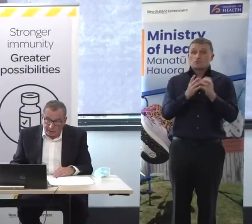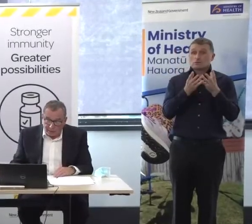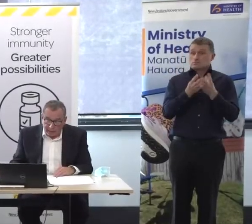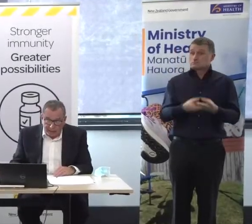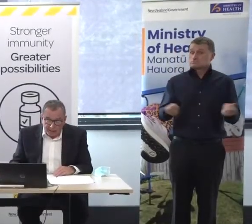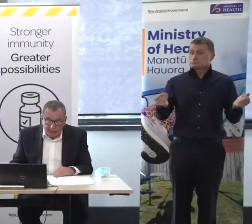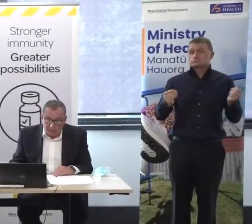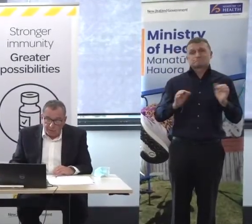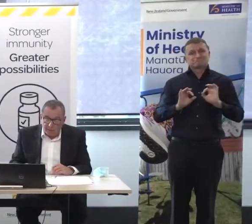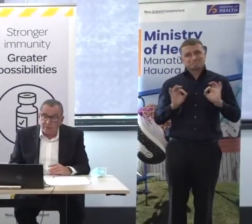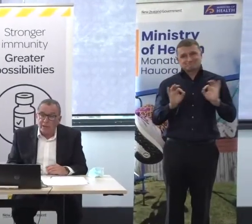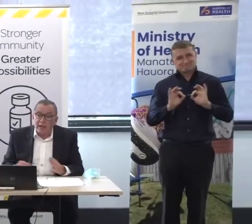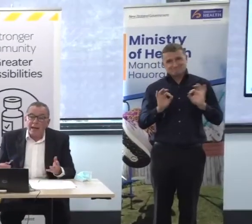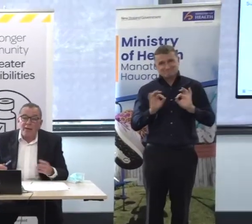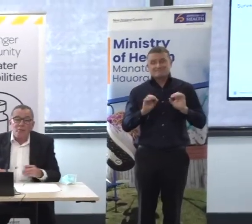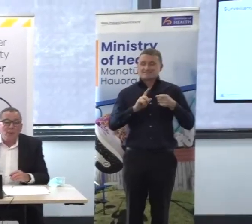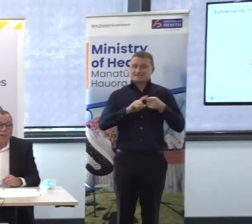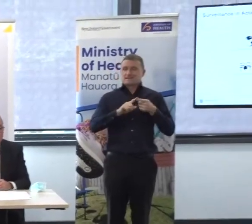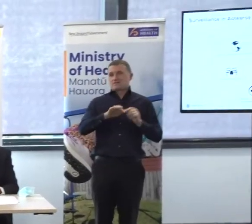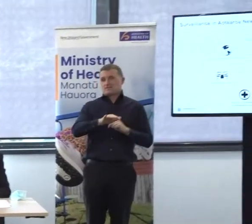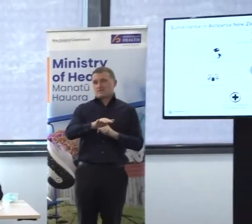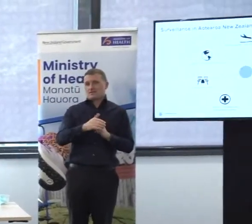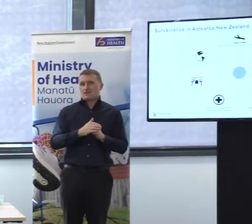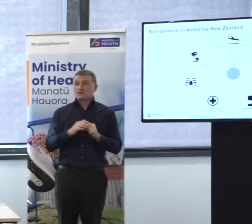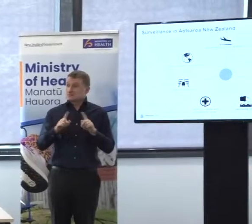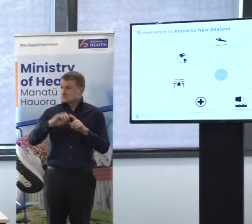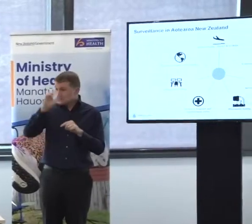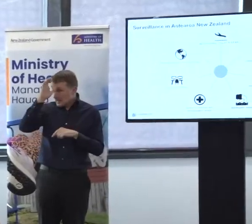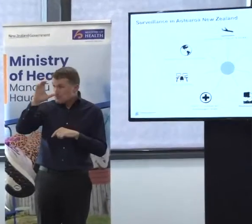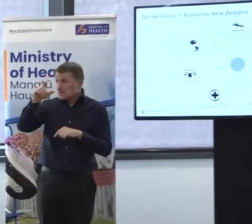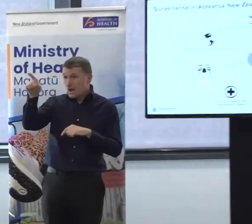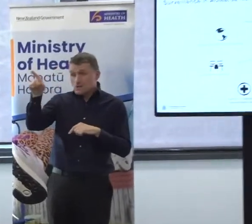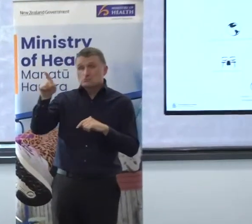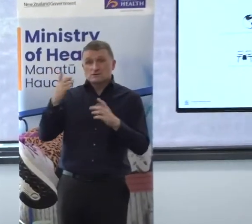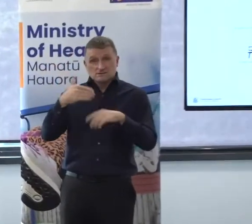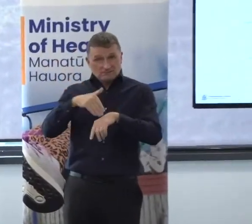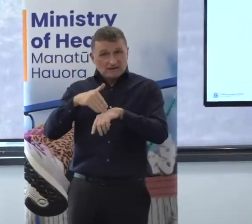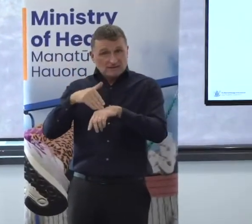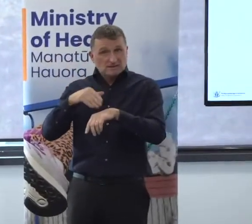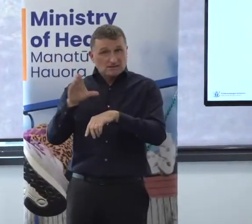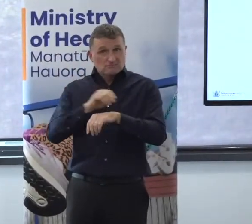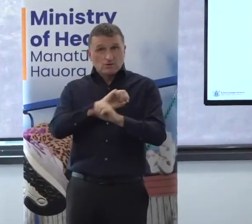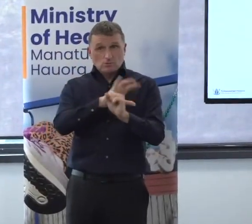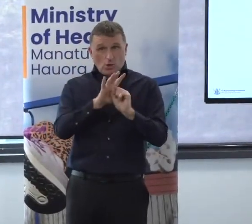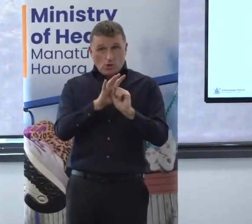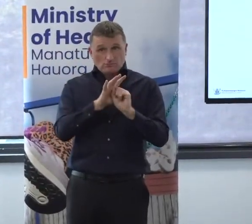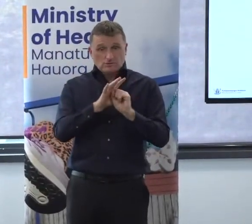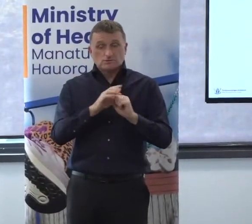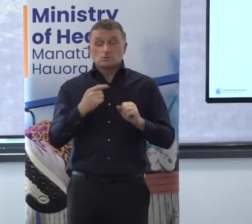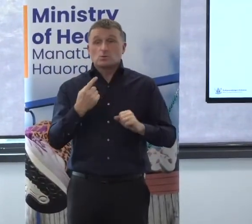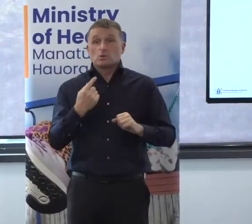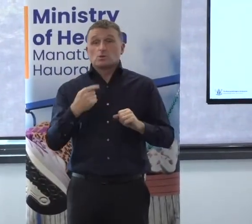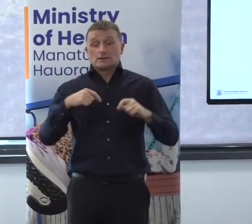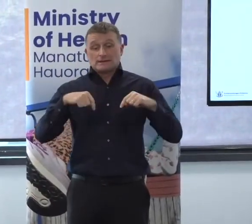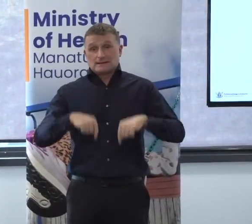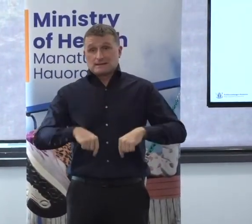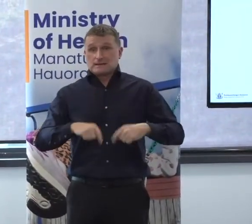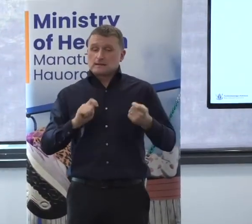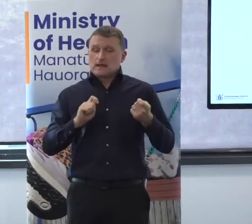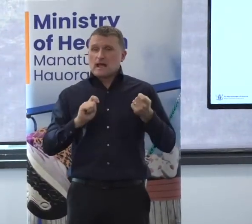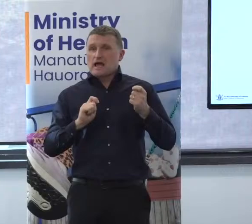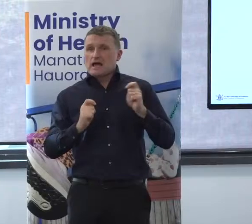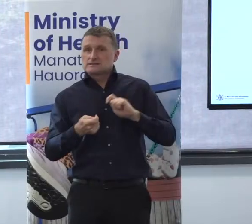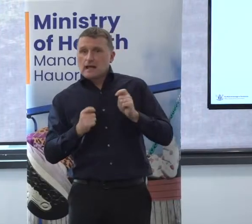as it is in many other countries. Our response has been continually adapting and responding to new evidence and new information to inform